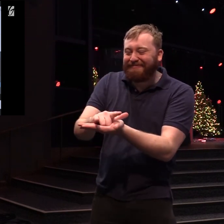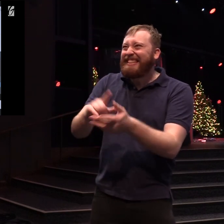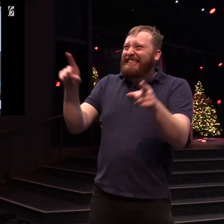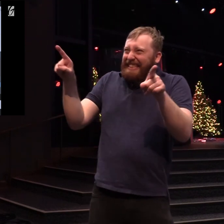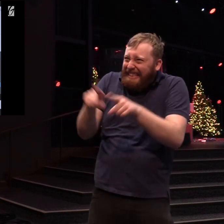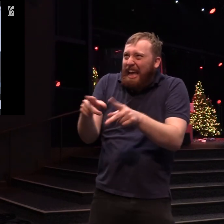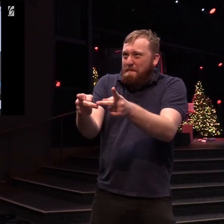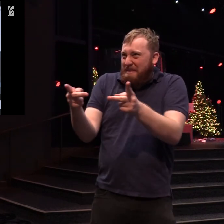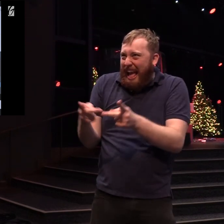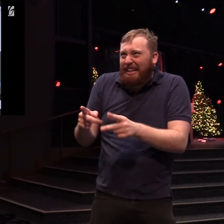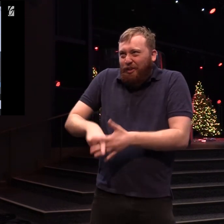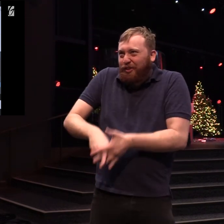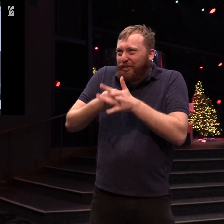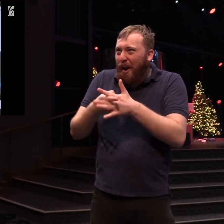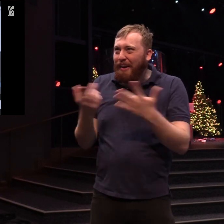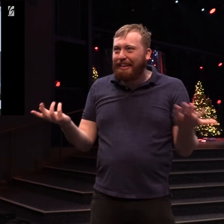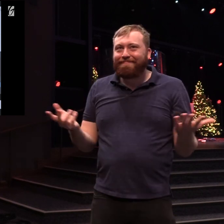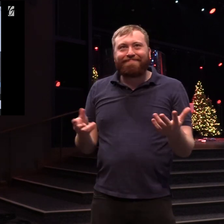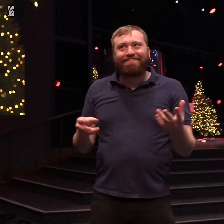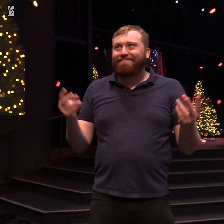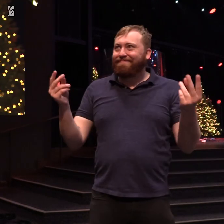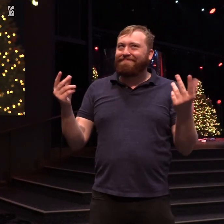Chalk it up to COVID-19.